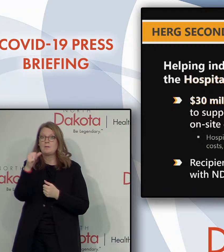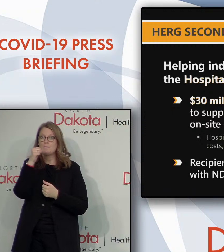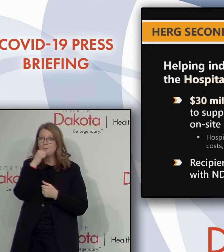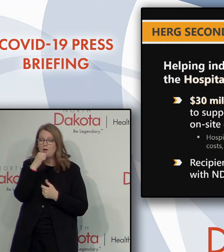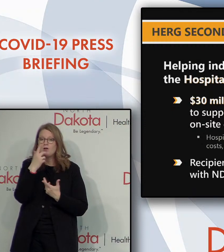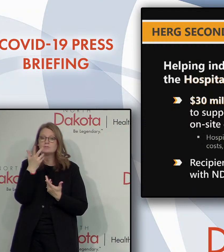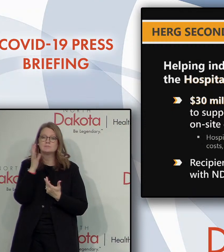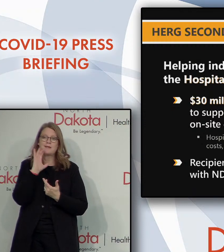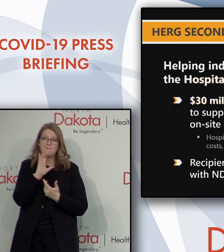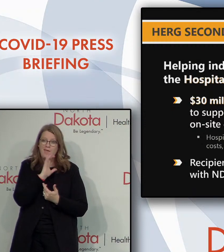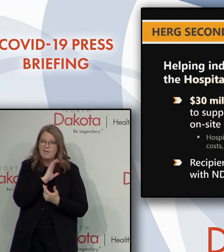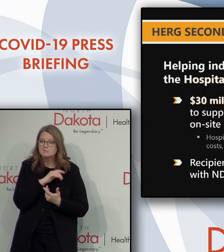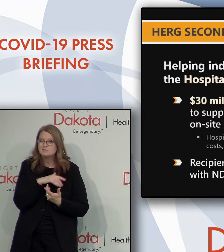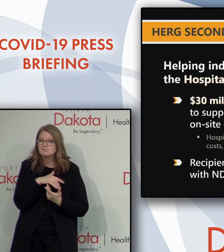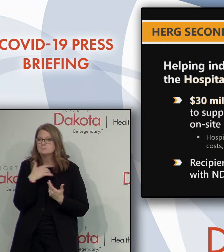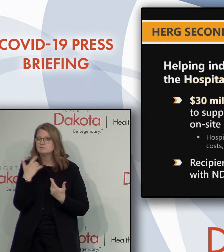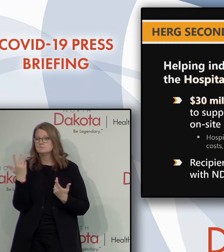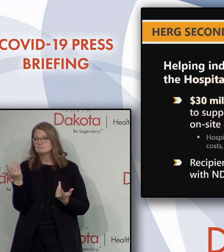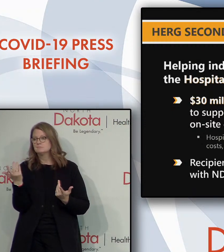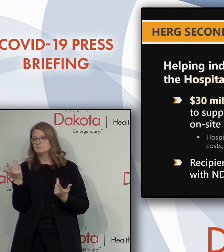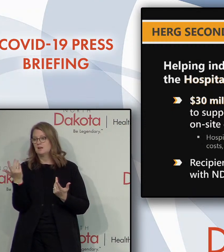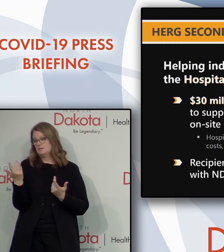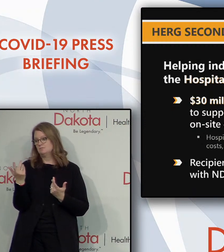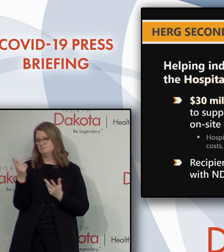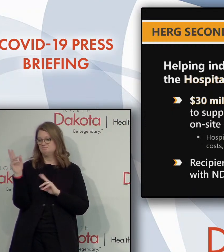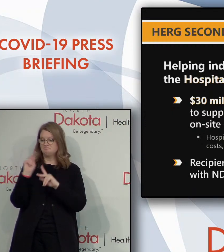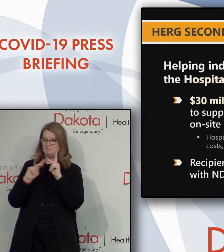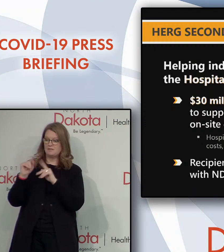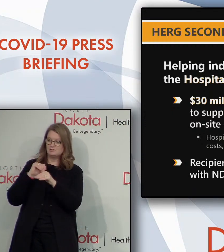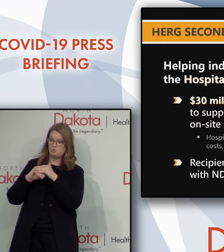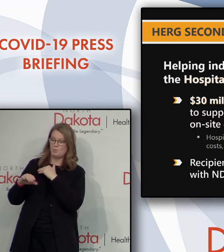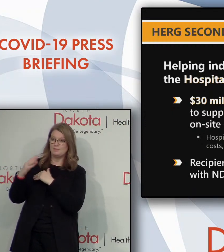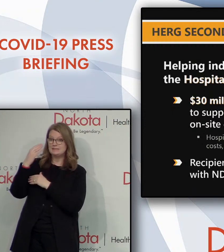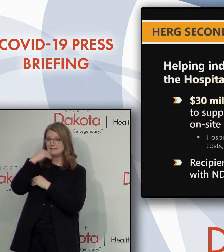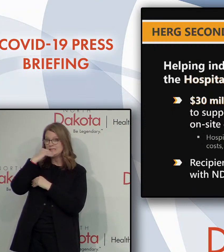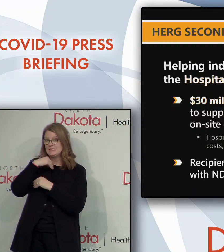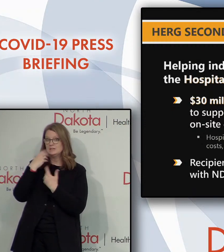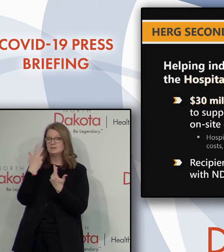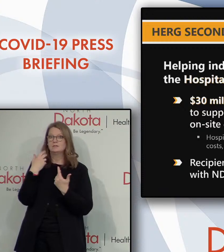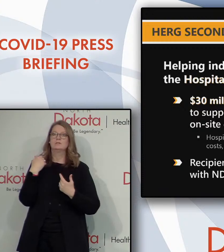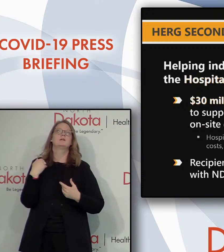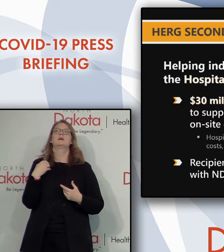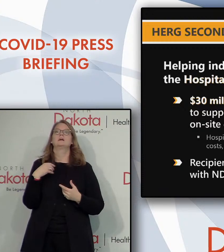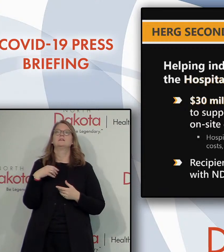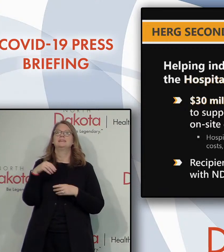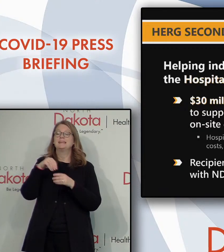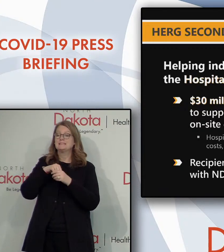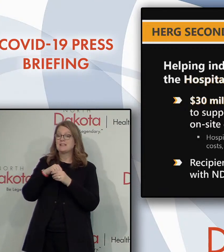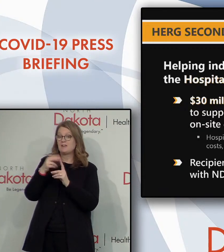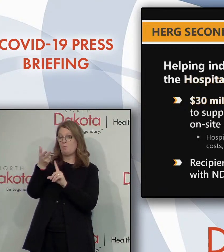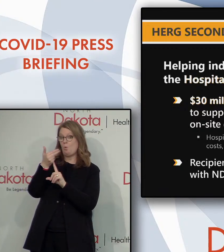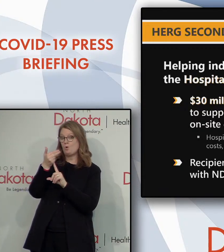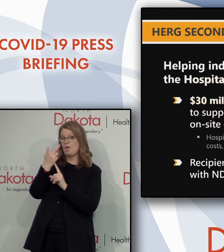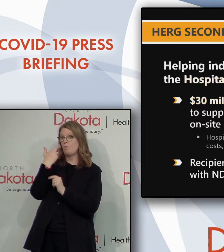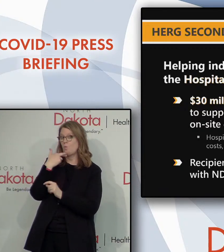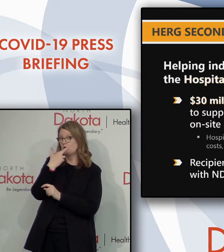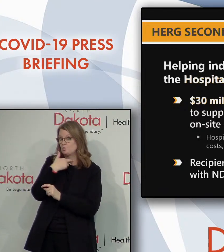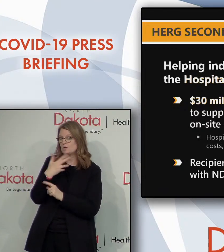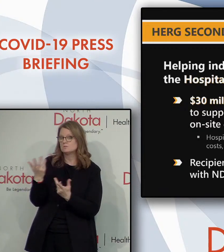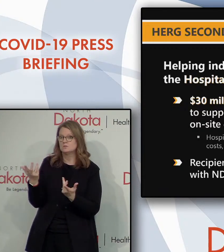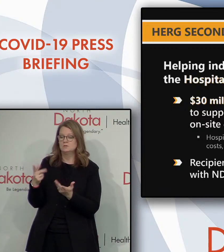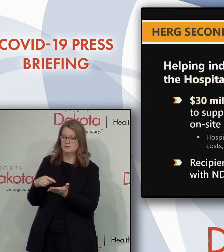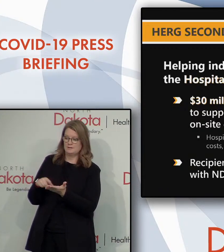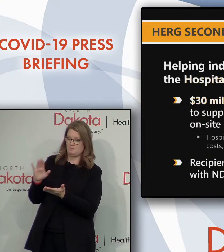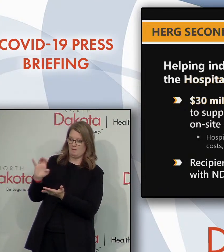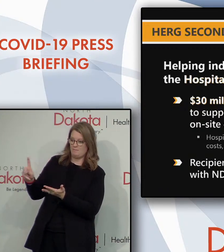breweries, cafes, and similar on-site dining establishments, including restaurants inside of hotels, that they'll